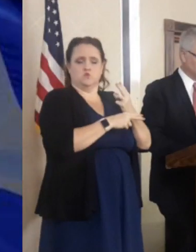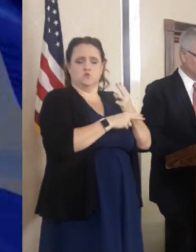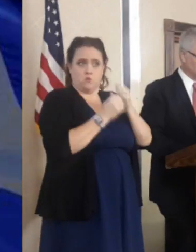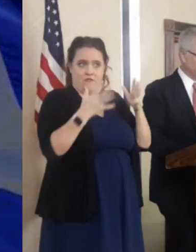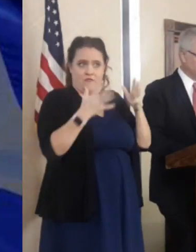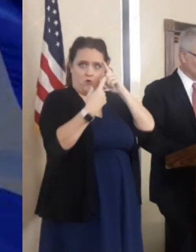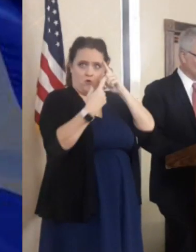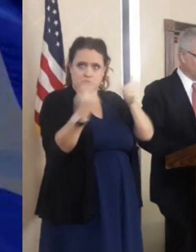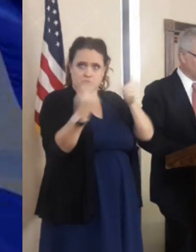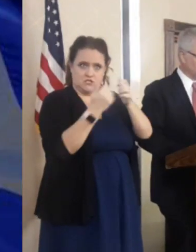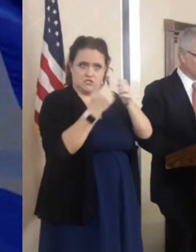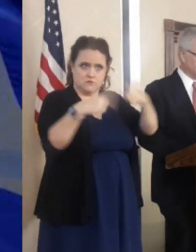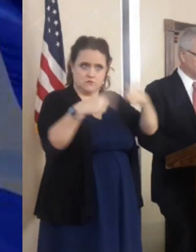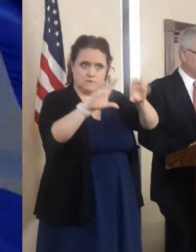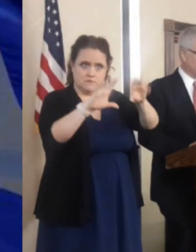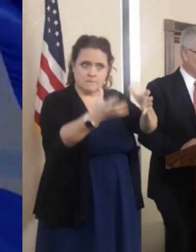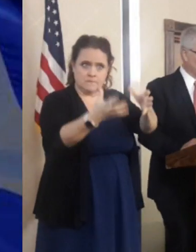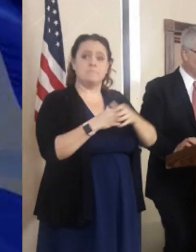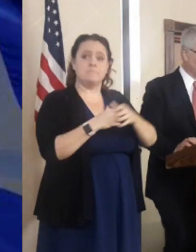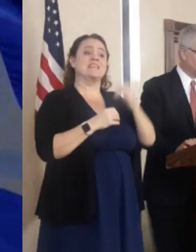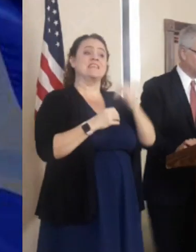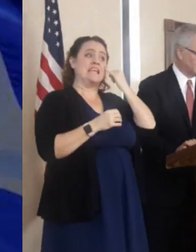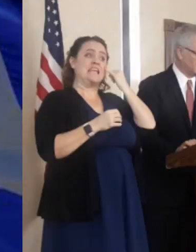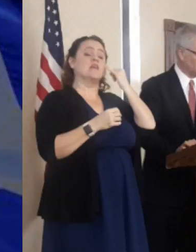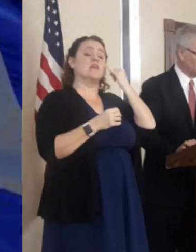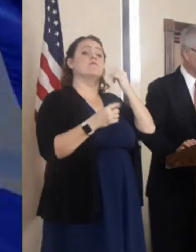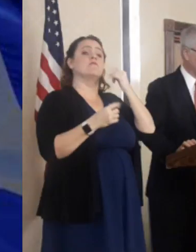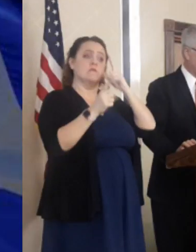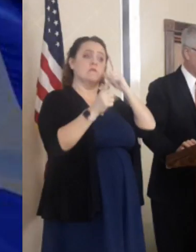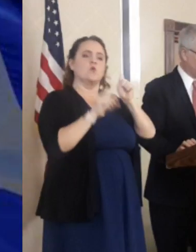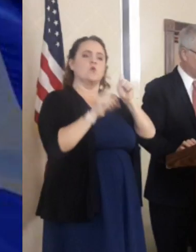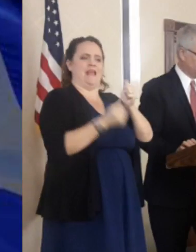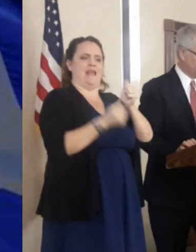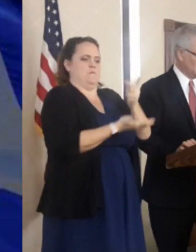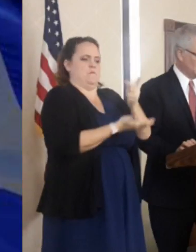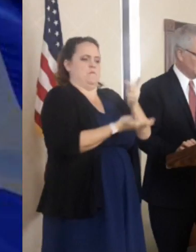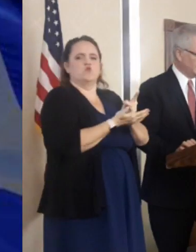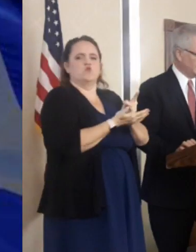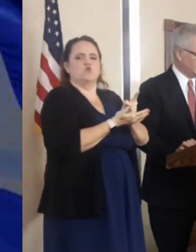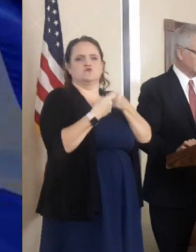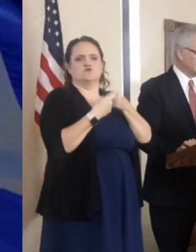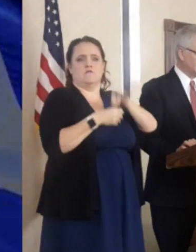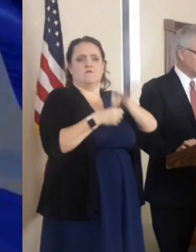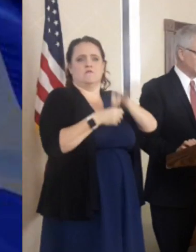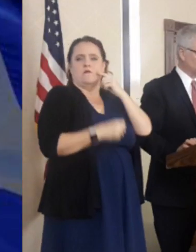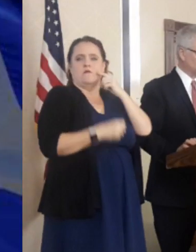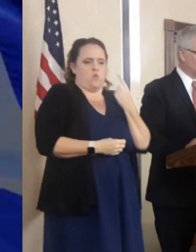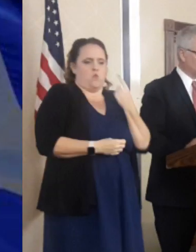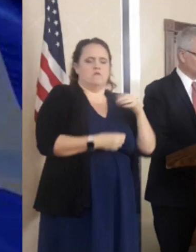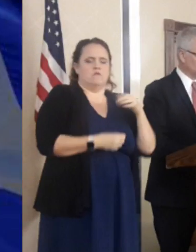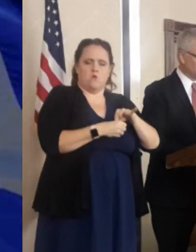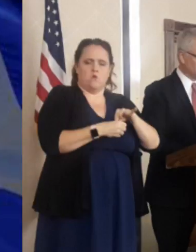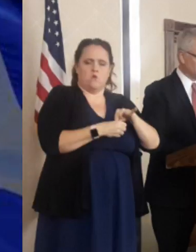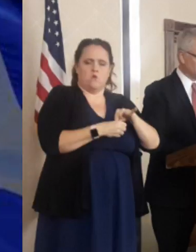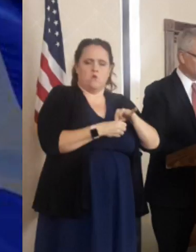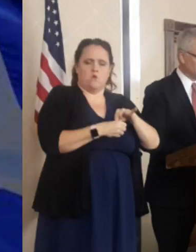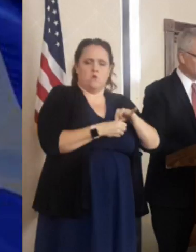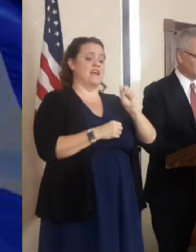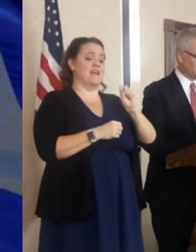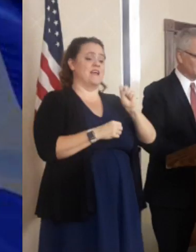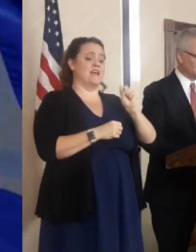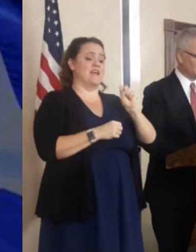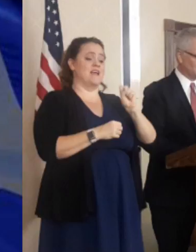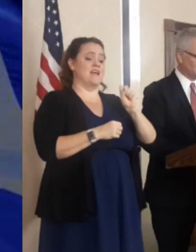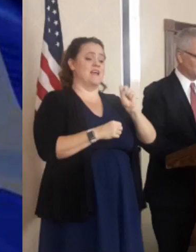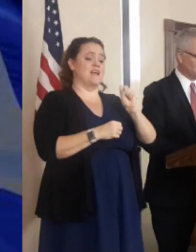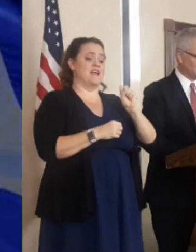a majority of the SREC may approve electronic voting for that vote. The SREC shall use the devices approved by the officials